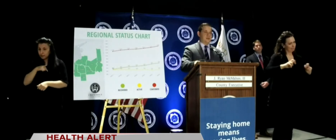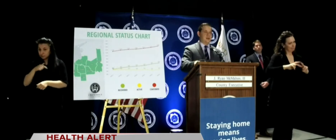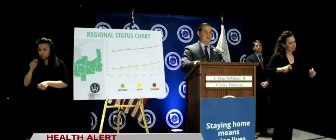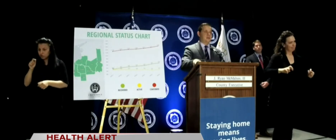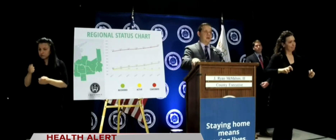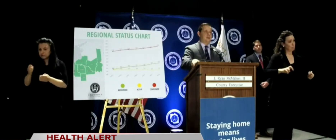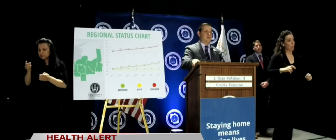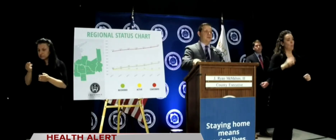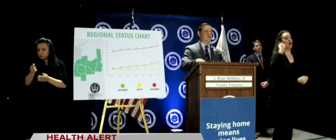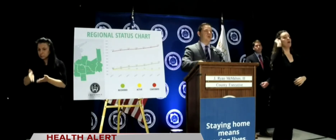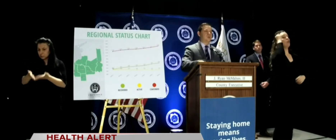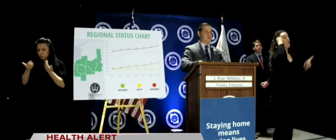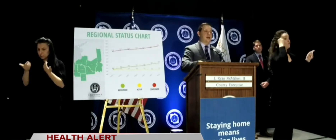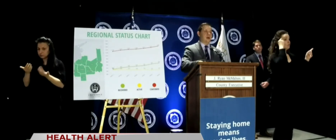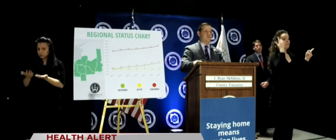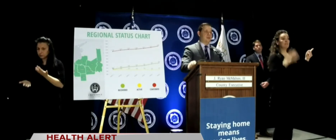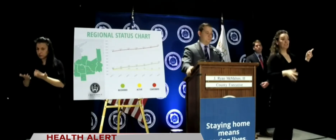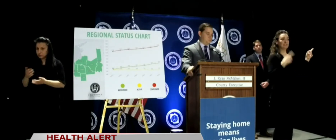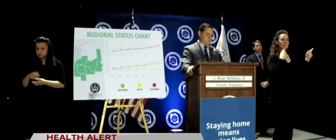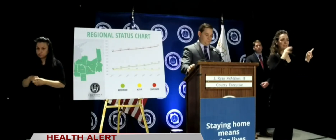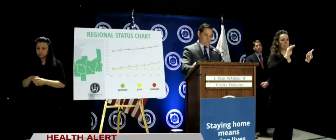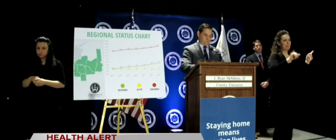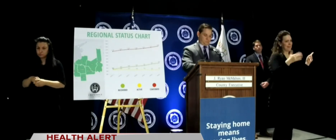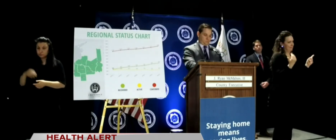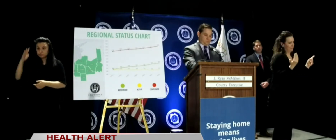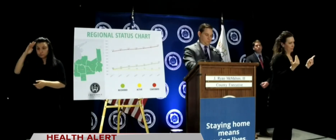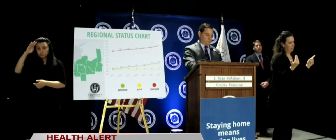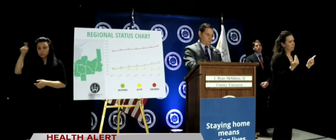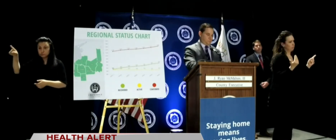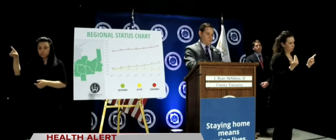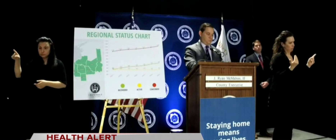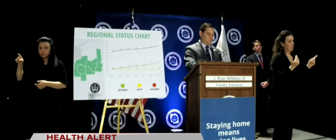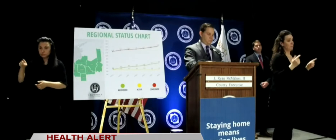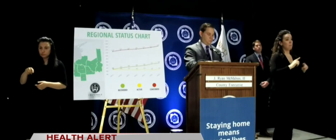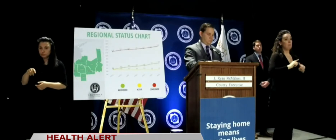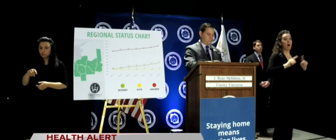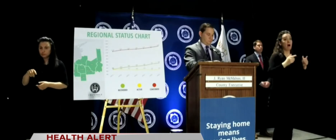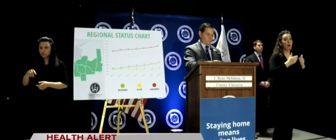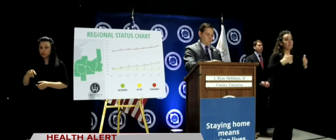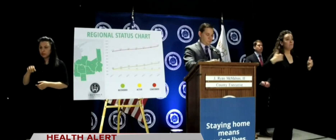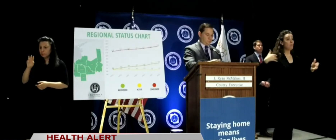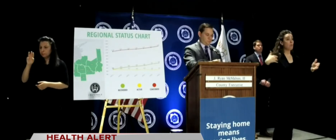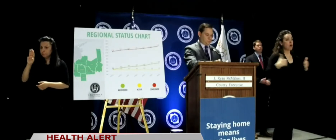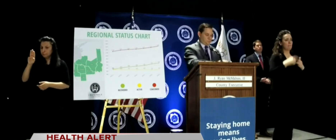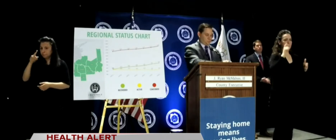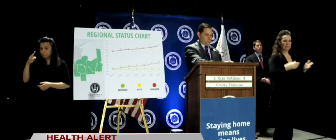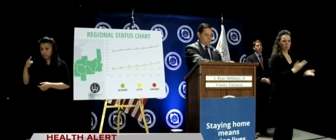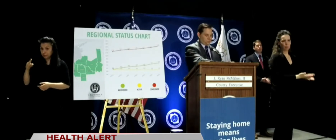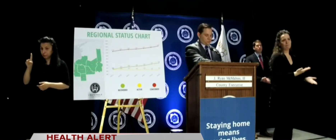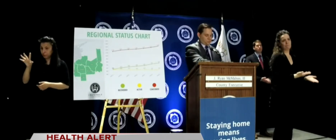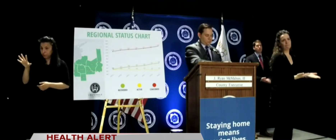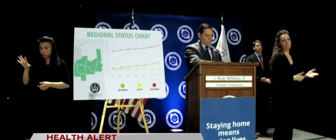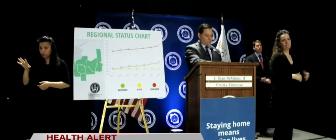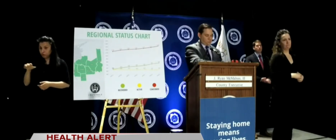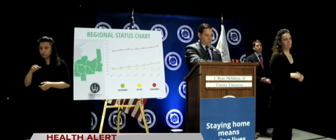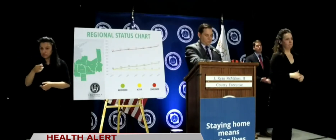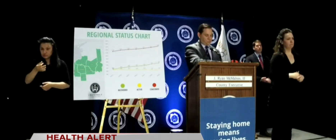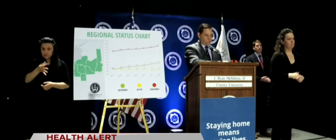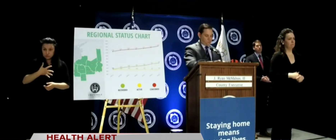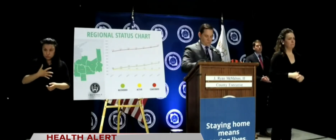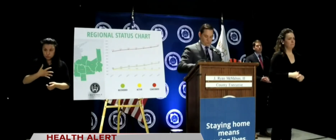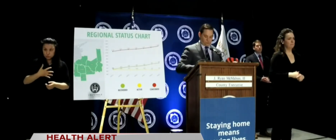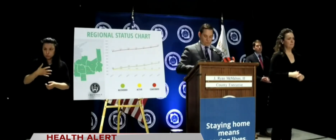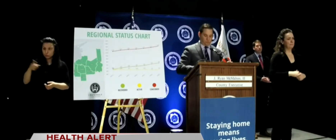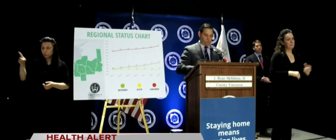governor's date, the governor needs to sign off on. Would you go through some numbers for me, even if we run through these